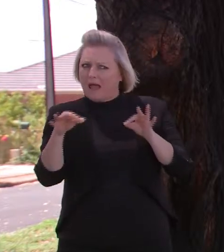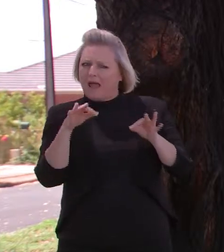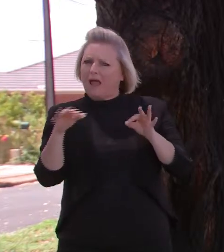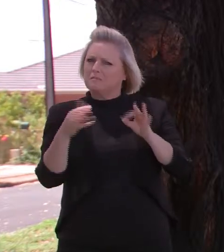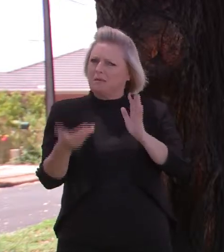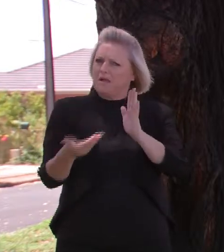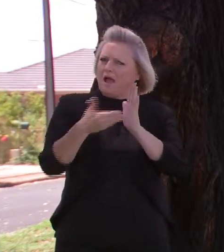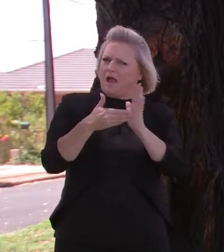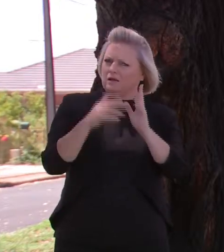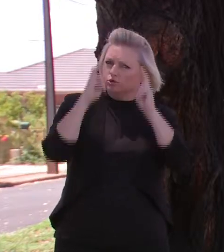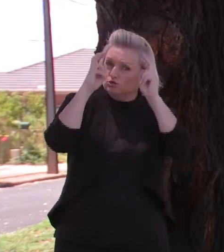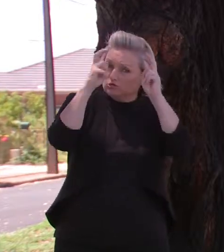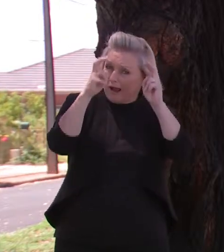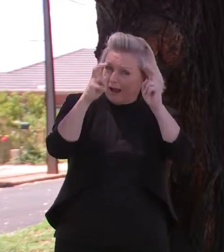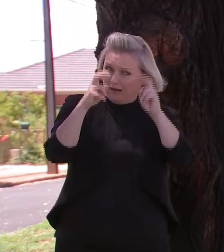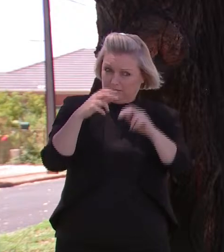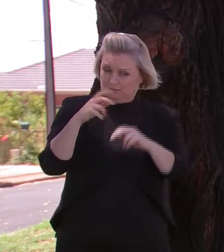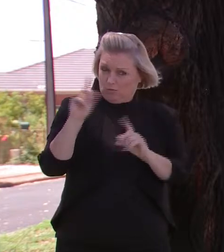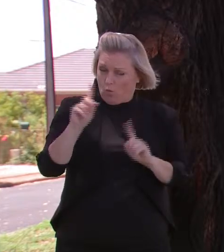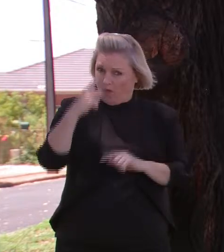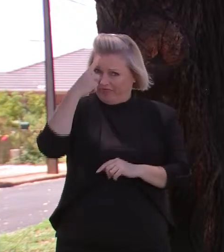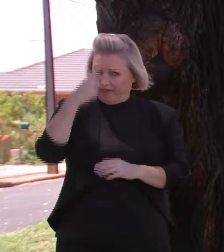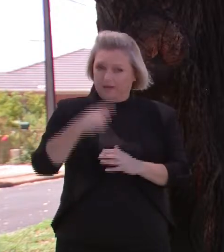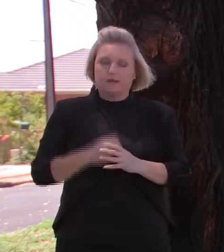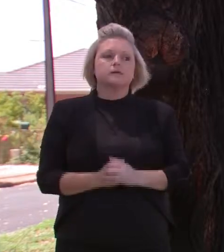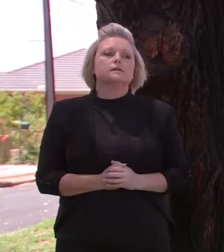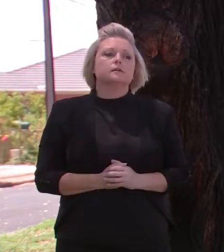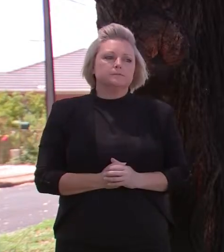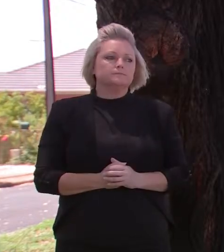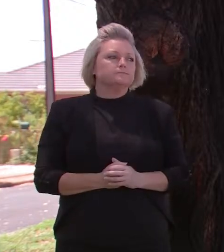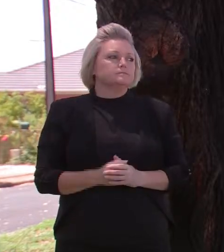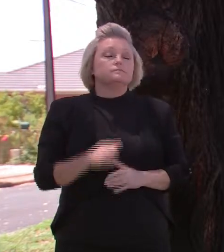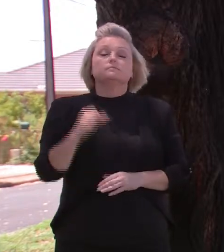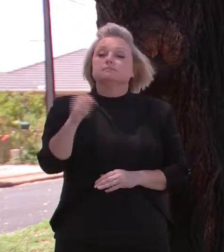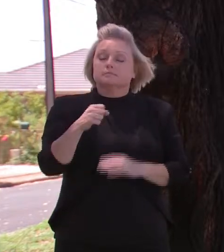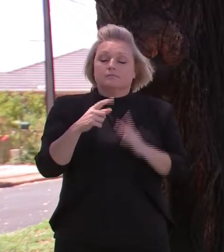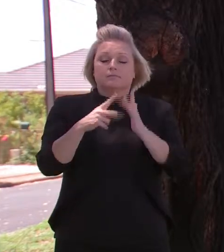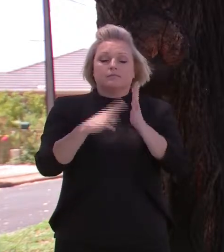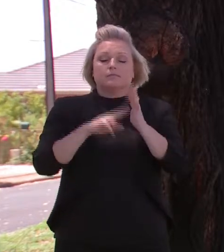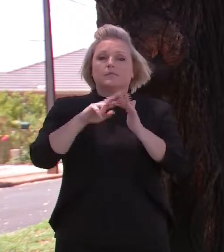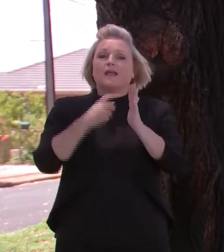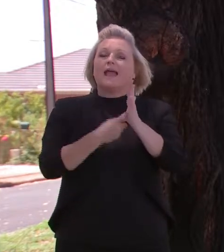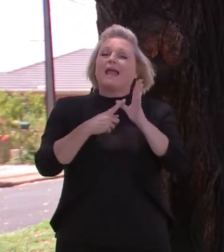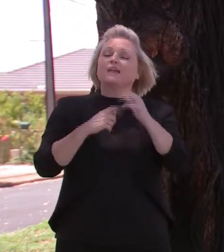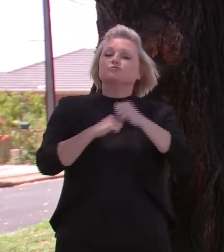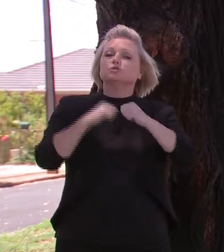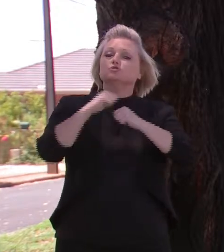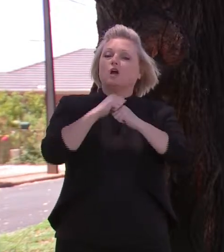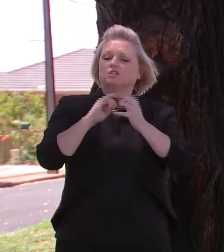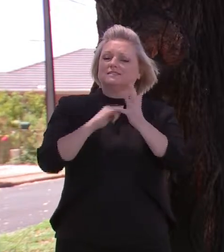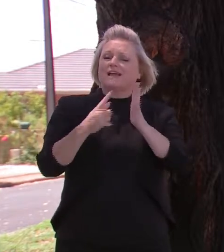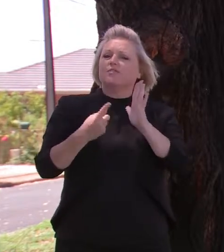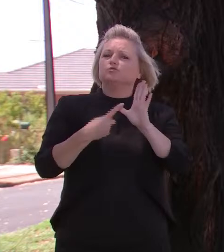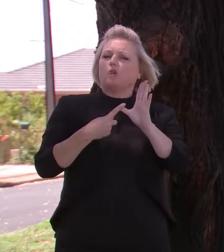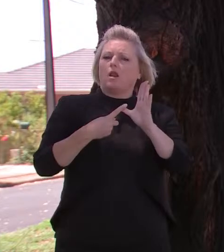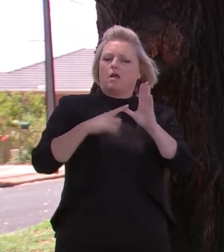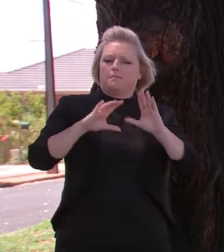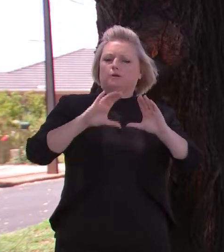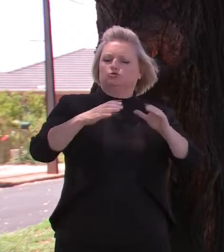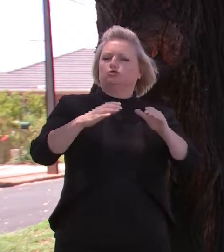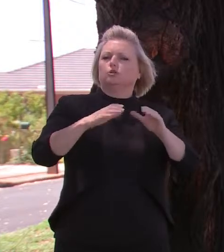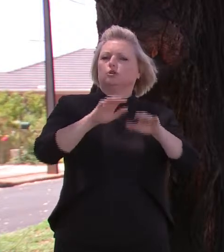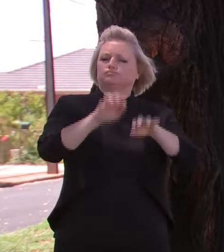hills? Yeah, so first of all, can I say that we really welcome Infrastructure SA's report into this. I think this provides a lot more detail for us